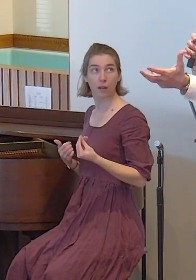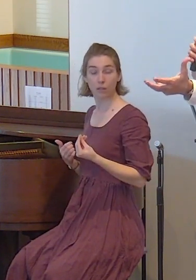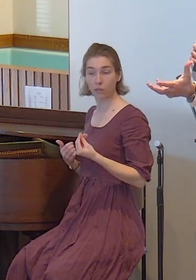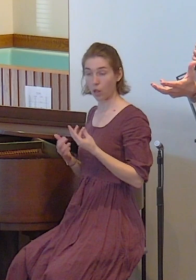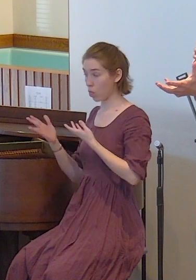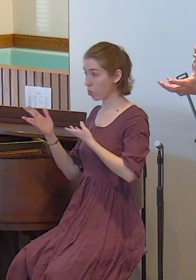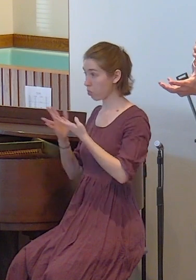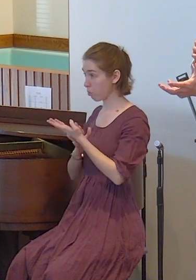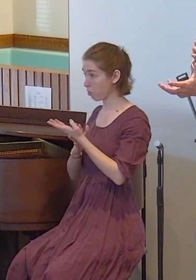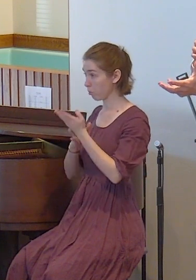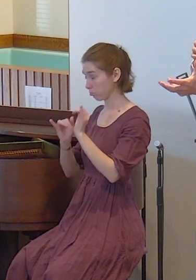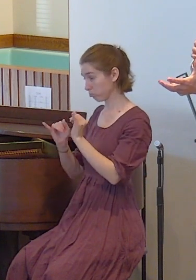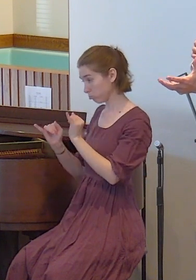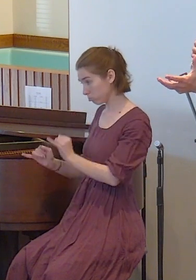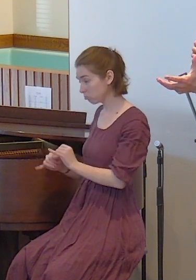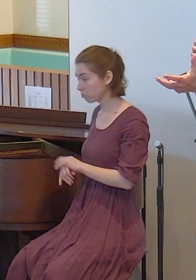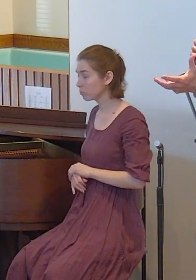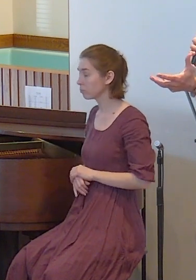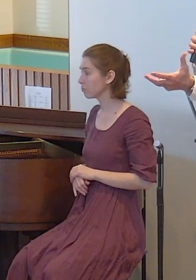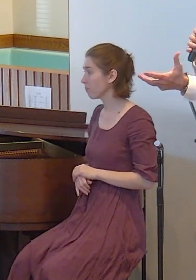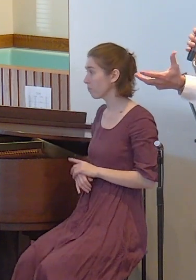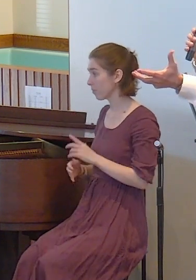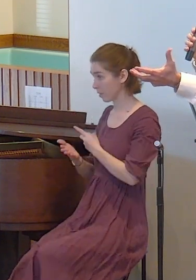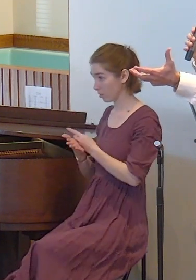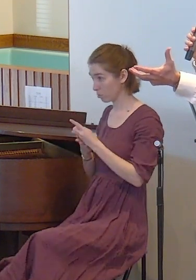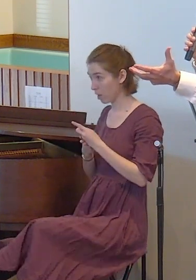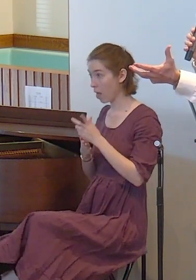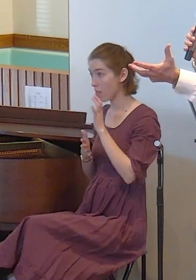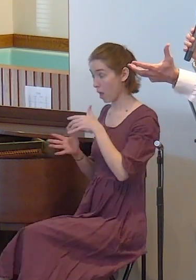and through individuals this week.